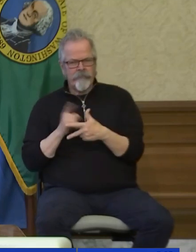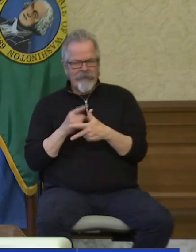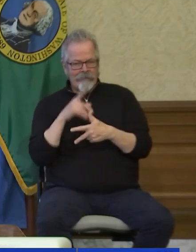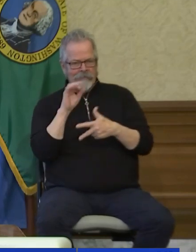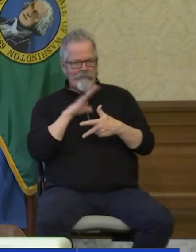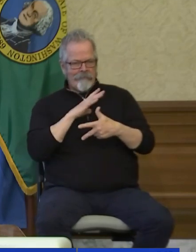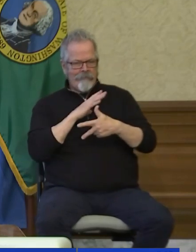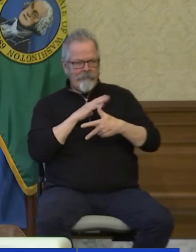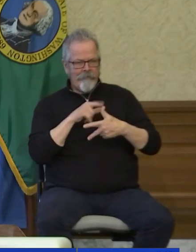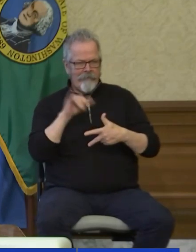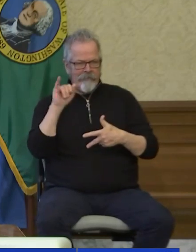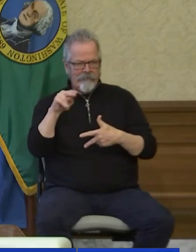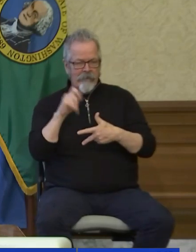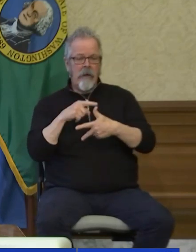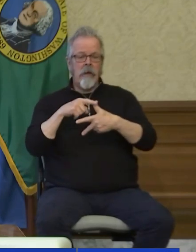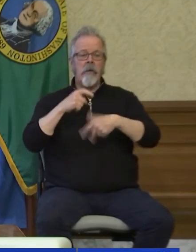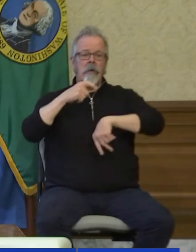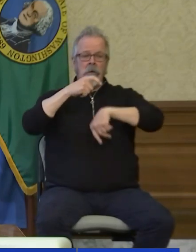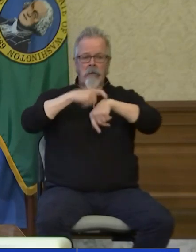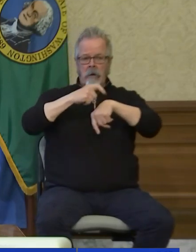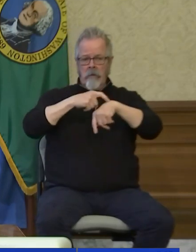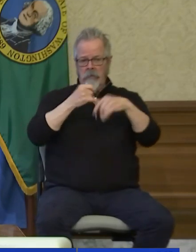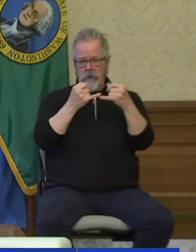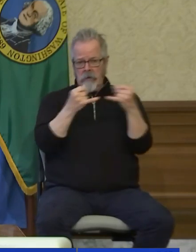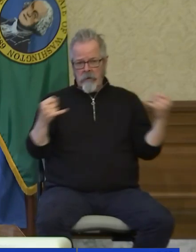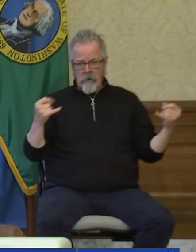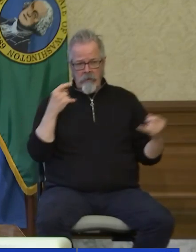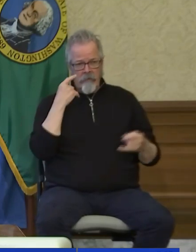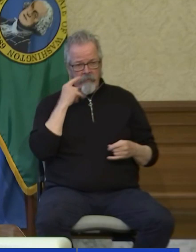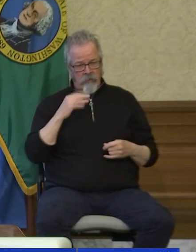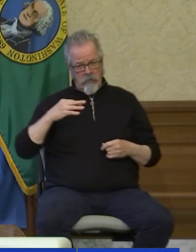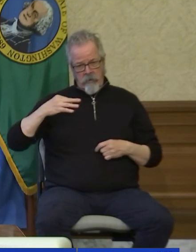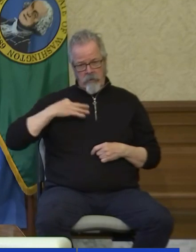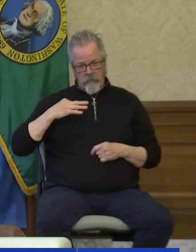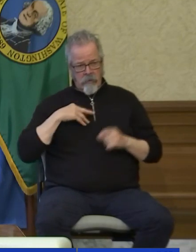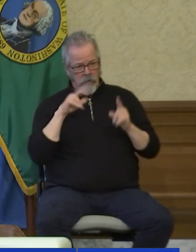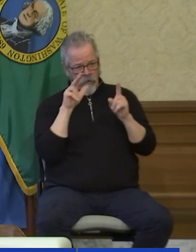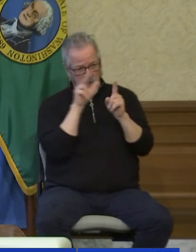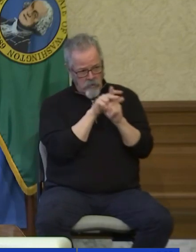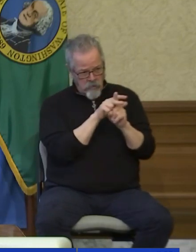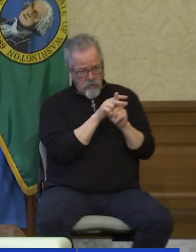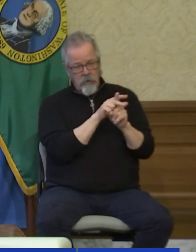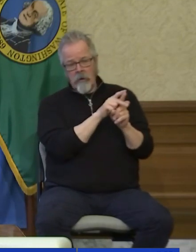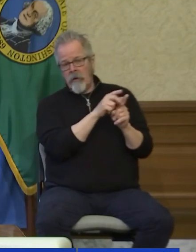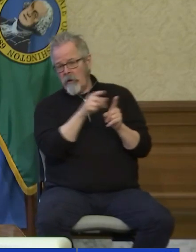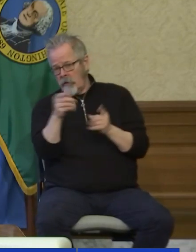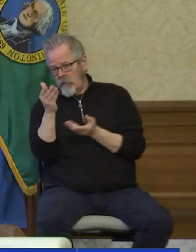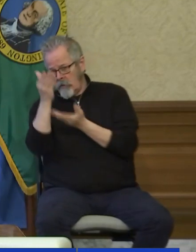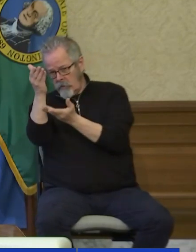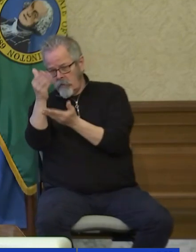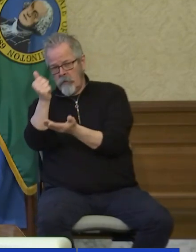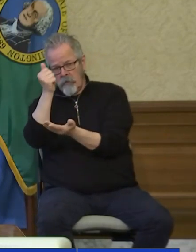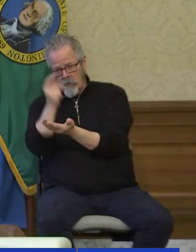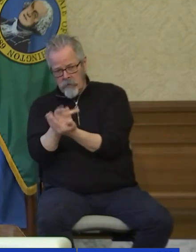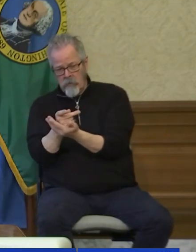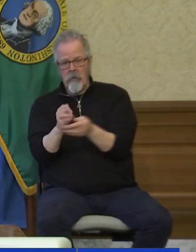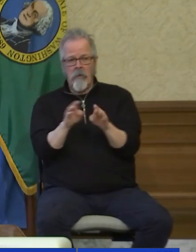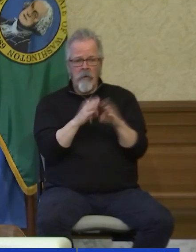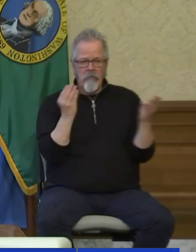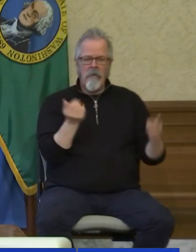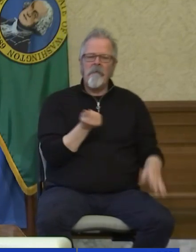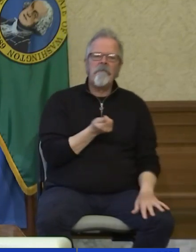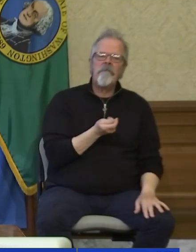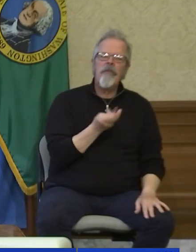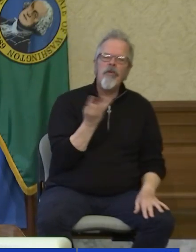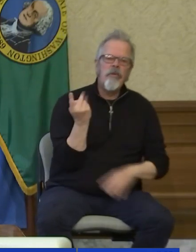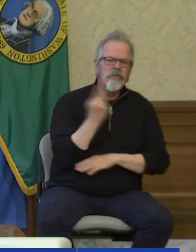just a matter of days to turnaround time to get an answer back to them. I actually think that these counties will find broad acceptance by the